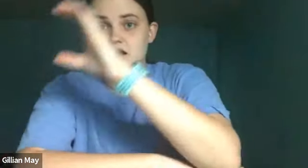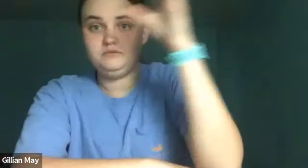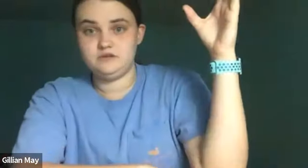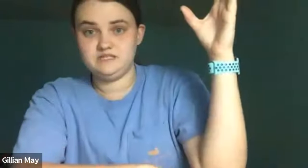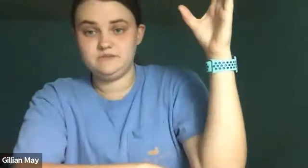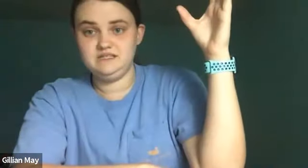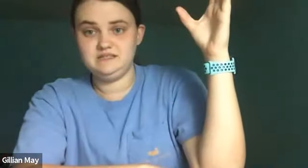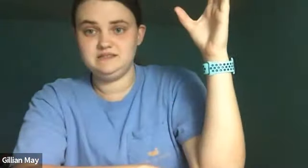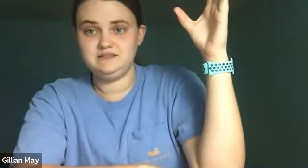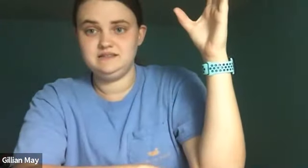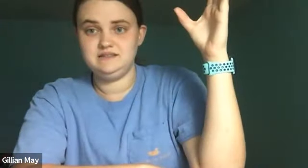top, Christmas,